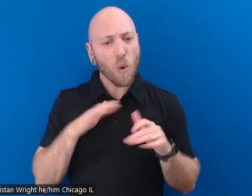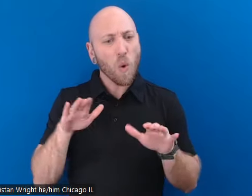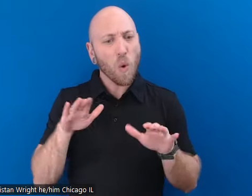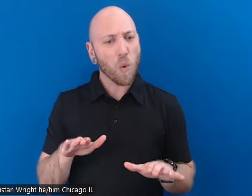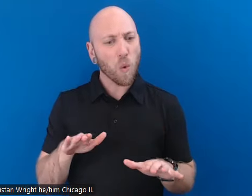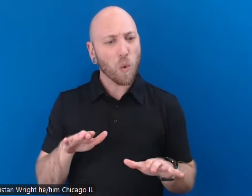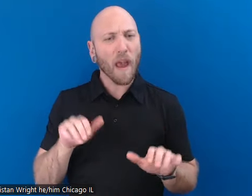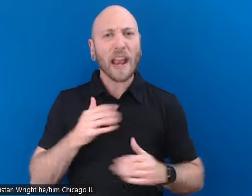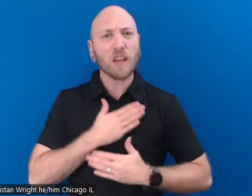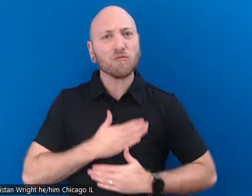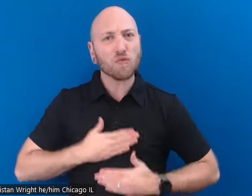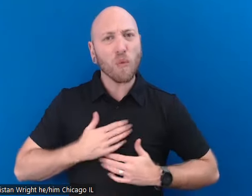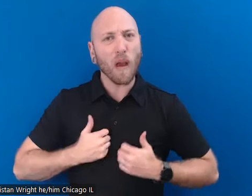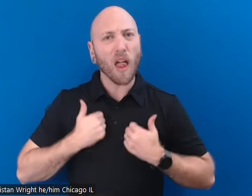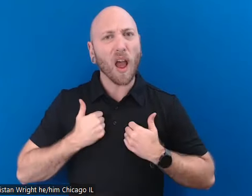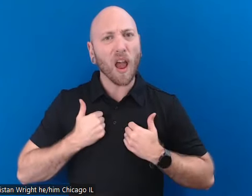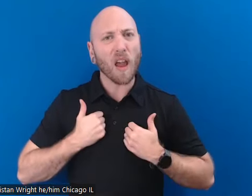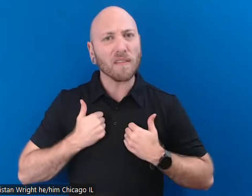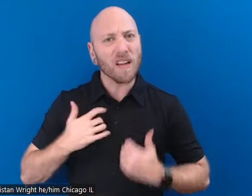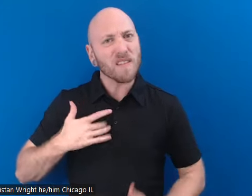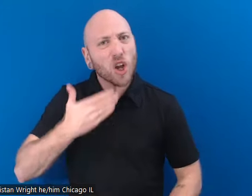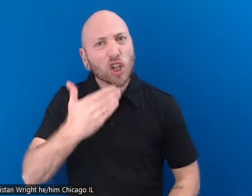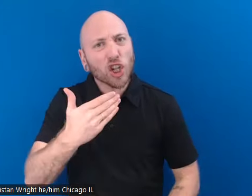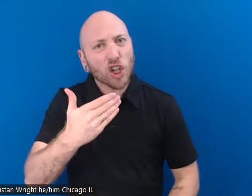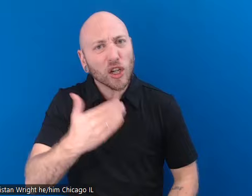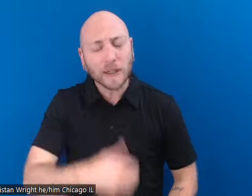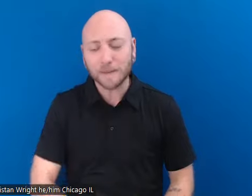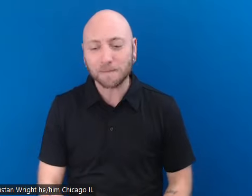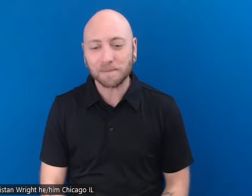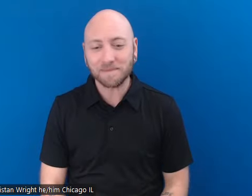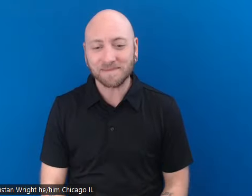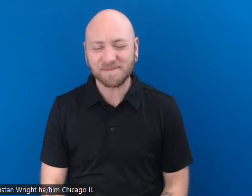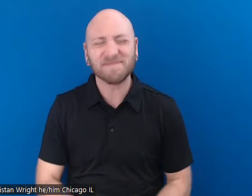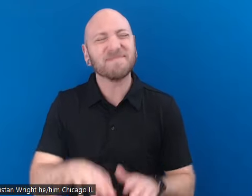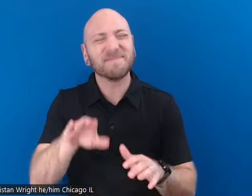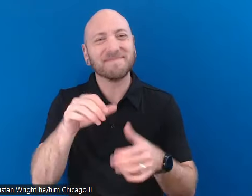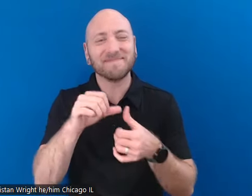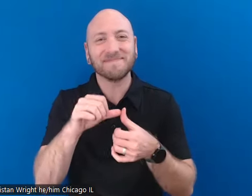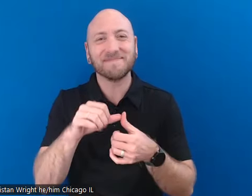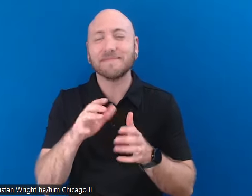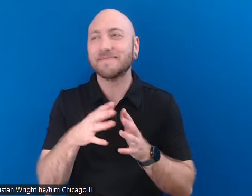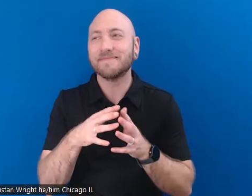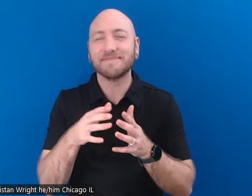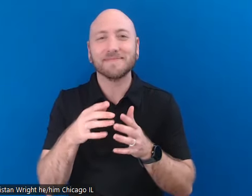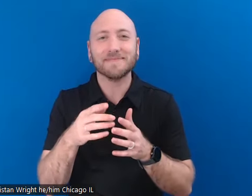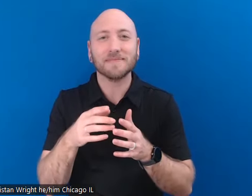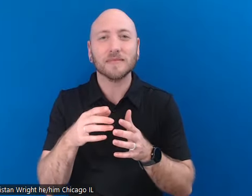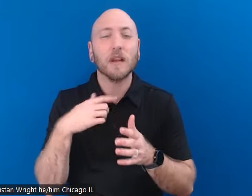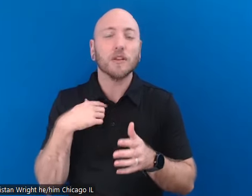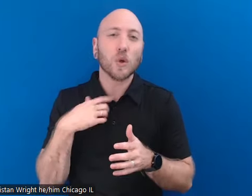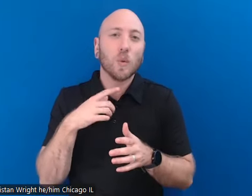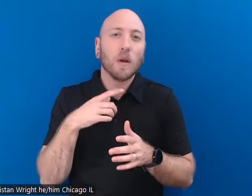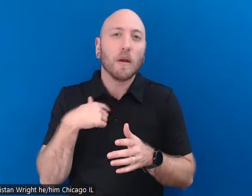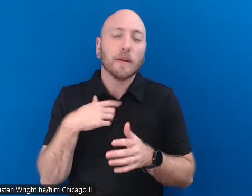in a way that I couldn't. And I remember pretty profoundly a comment from one of my parents, after I had started